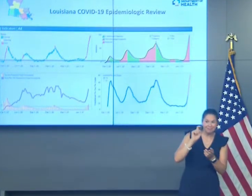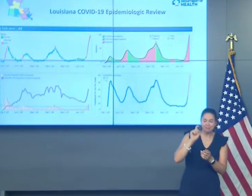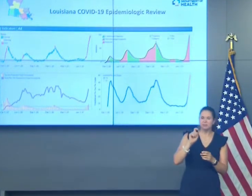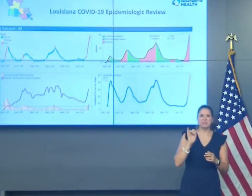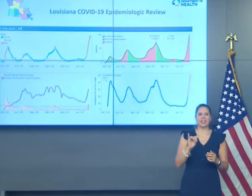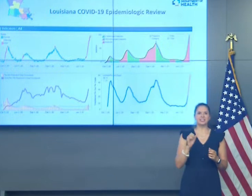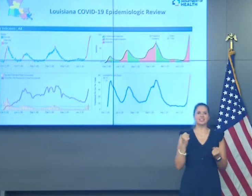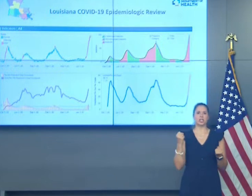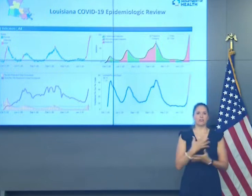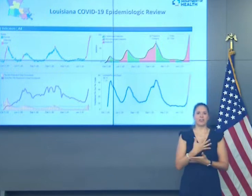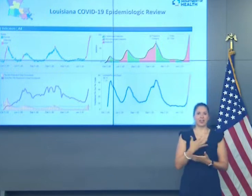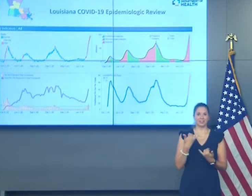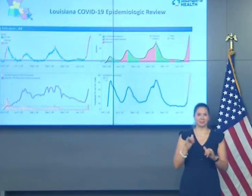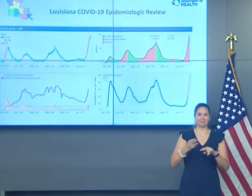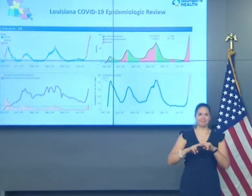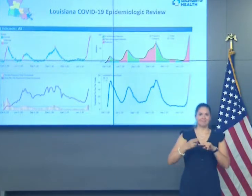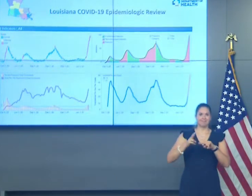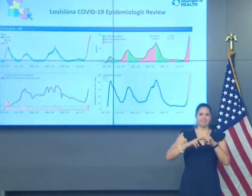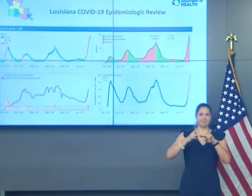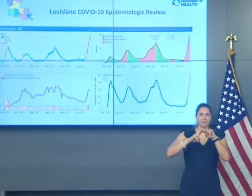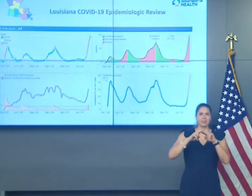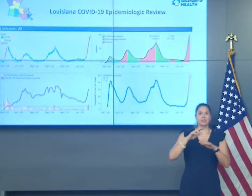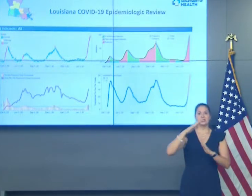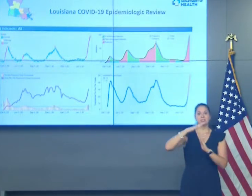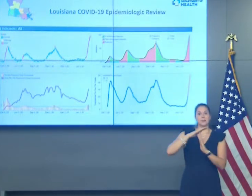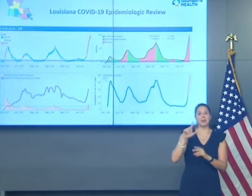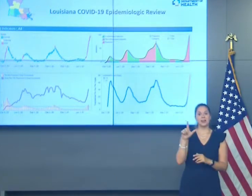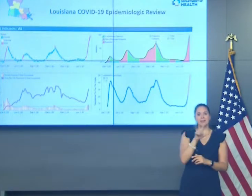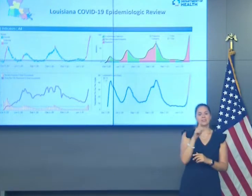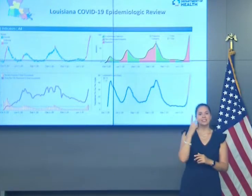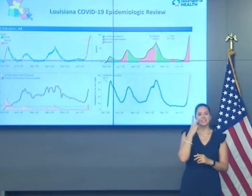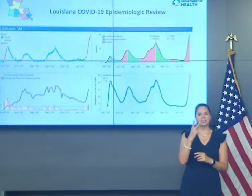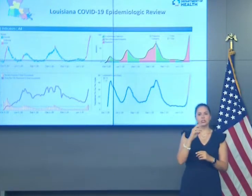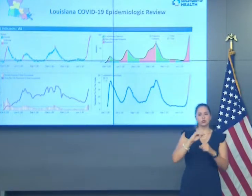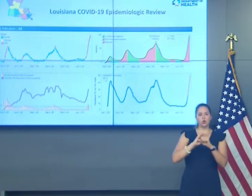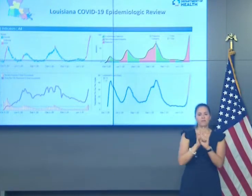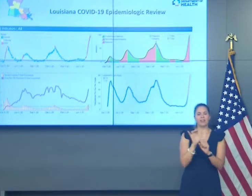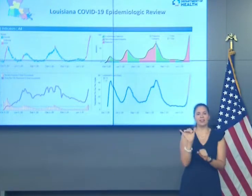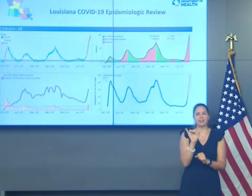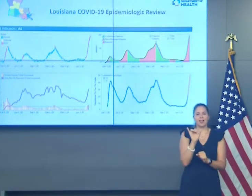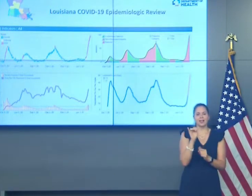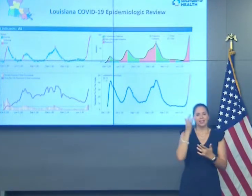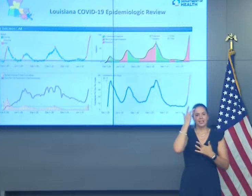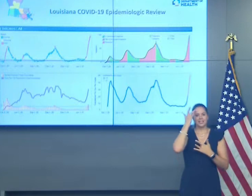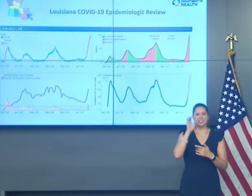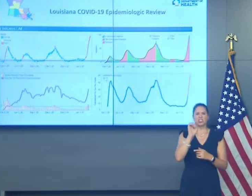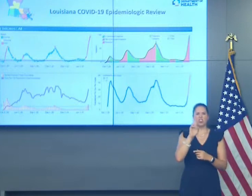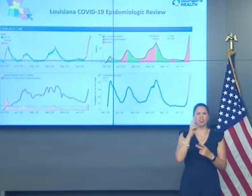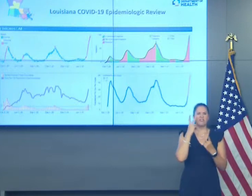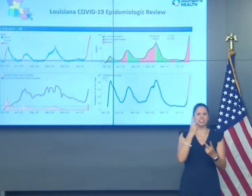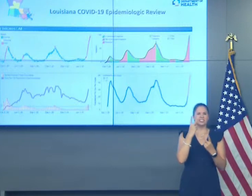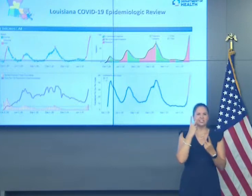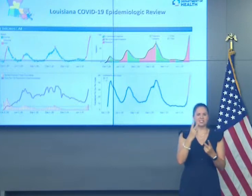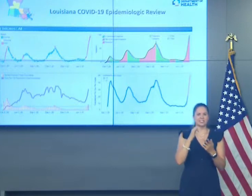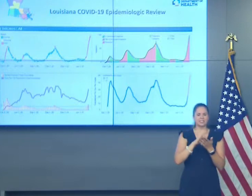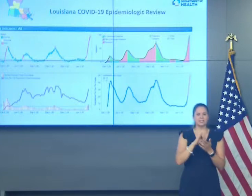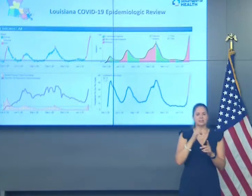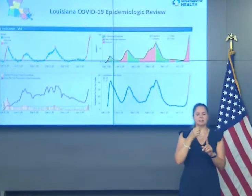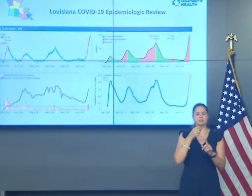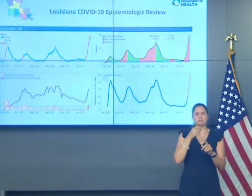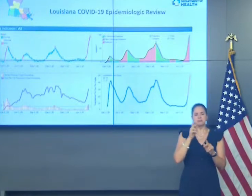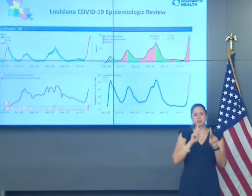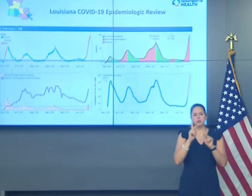On the top left, you'll see COVID-like illness, which is the percent of ER visits across the state, which are attributable to